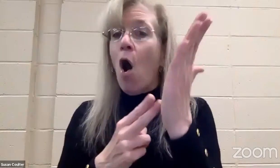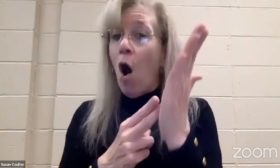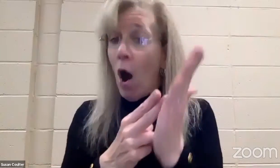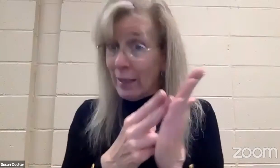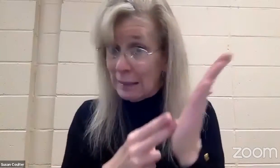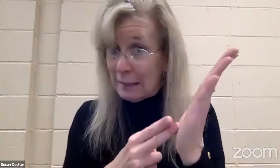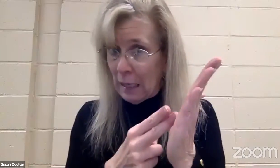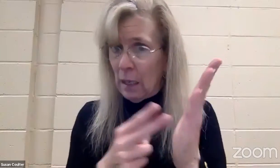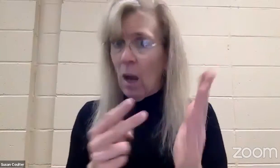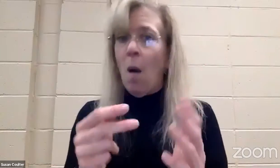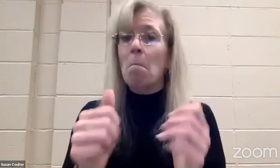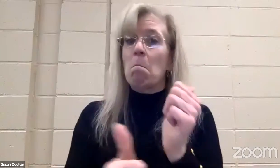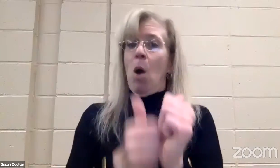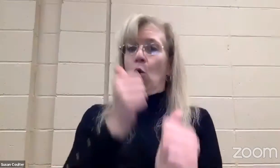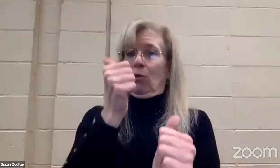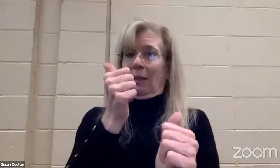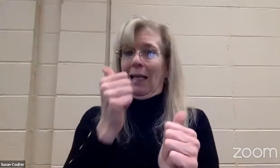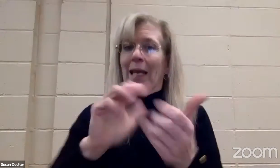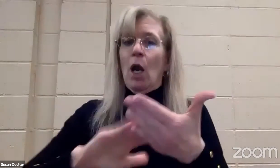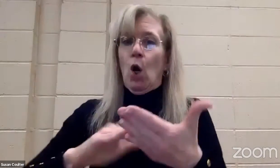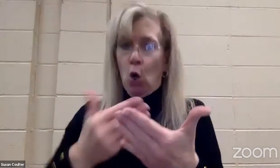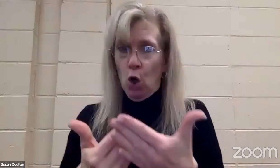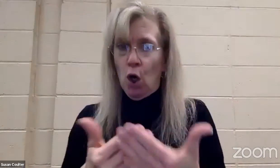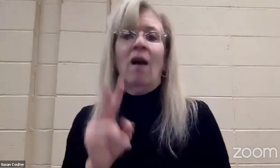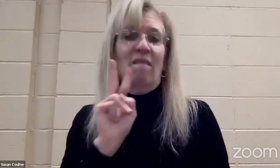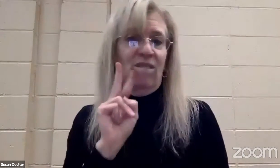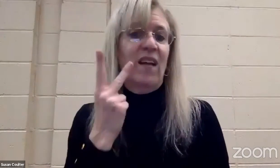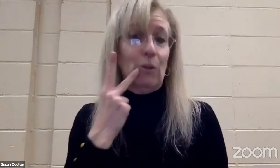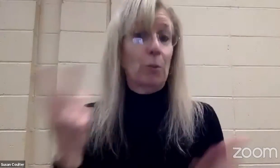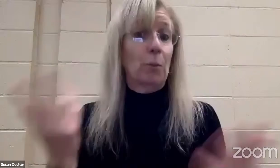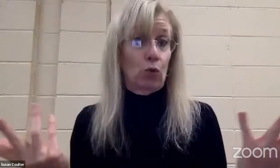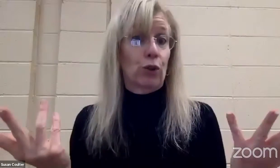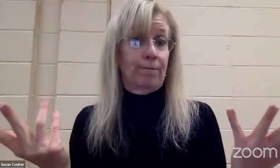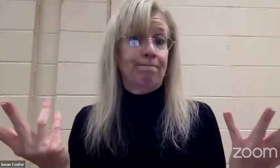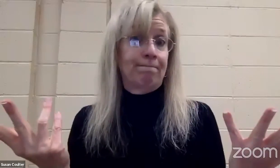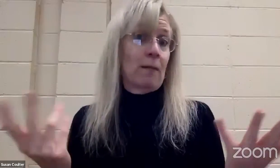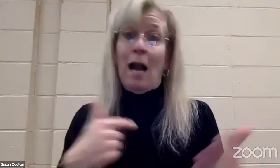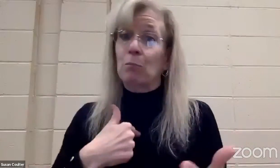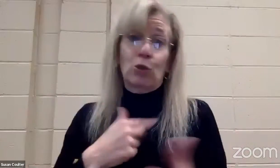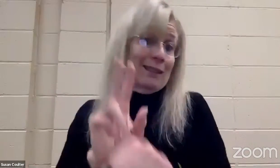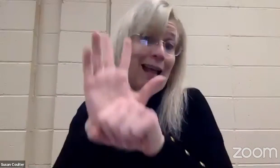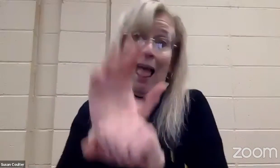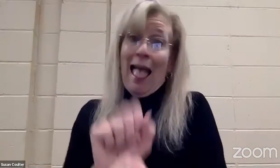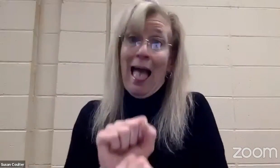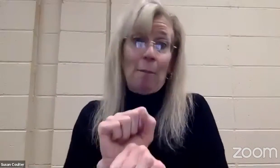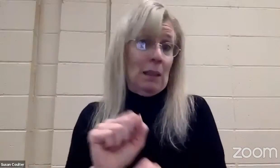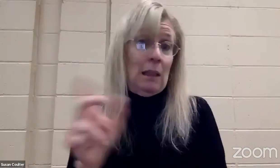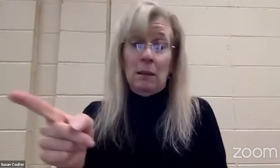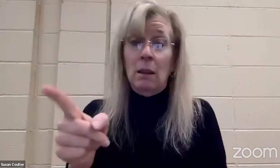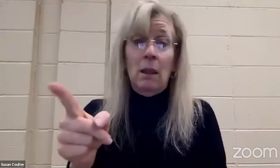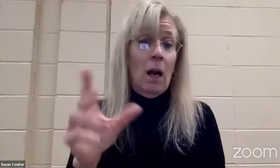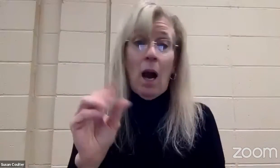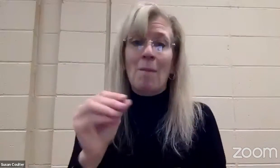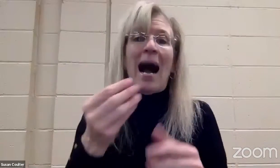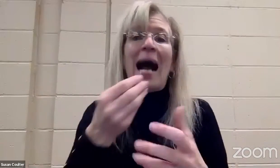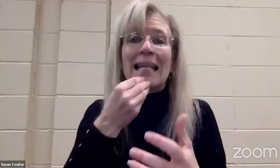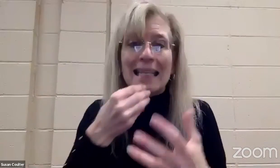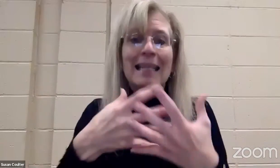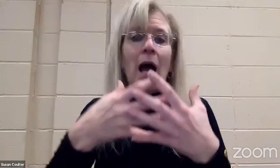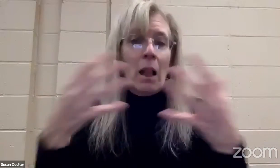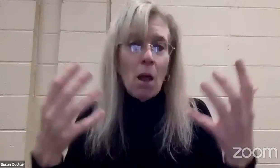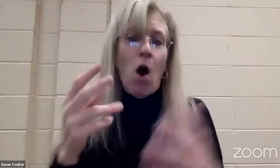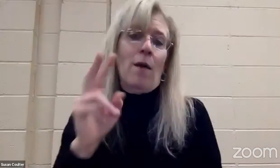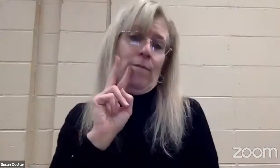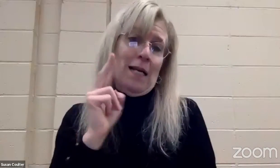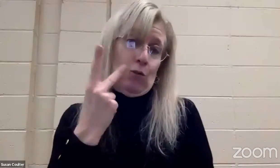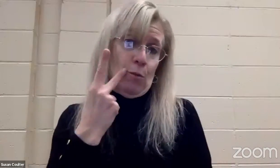I honestly mostly cook vegetables. I'm just habit. I eat